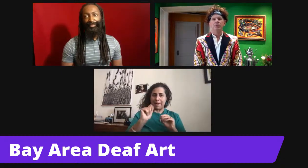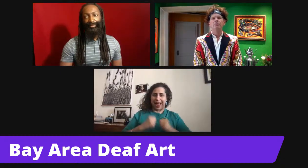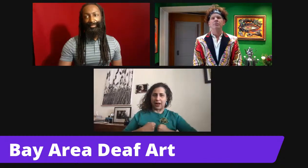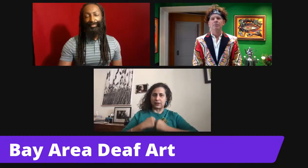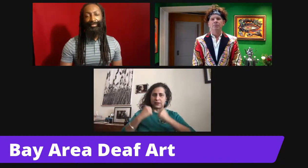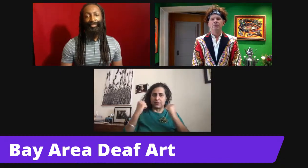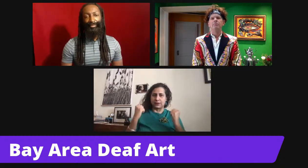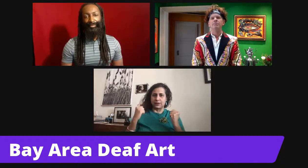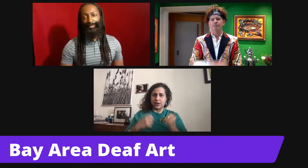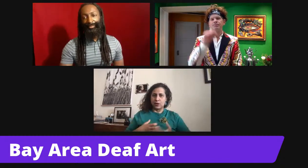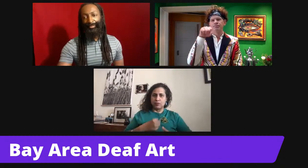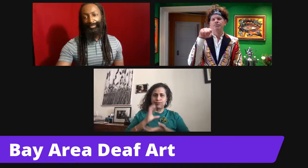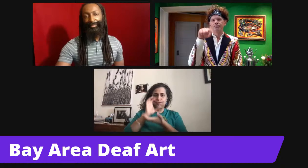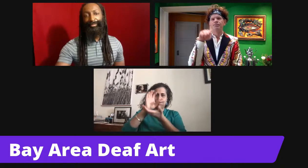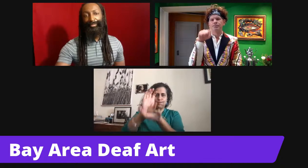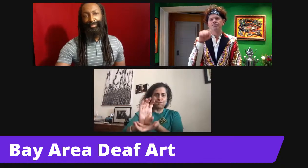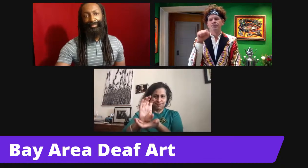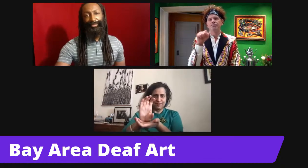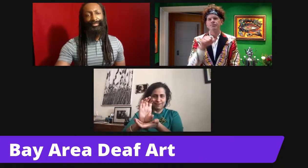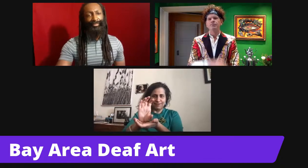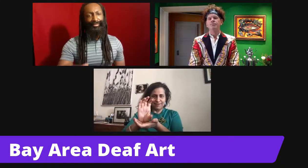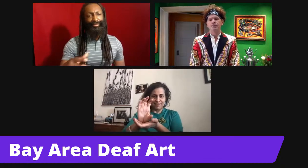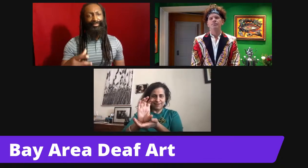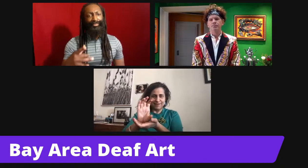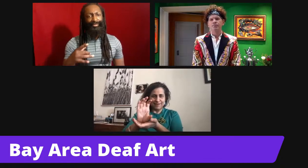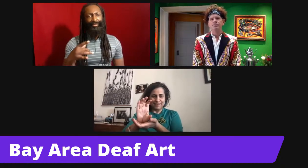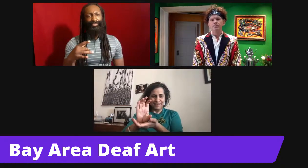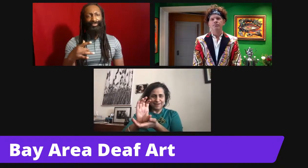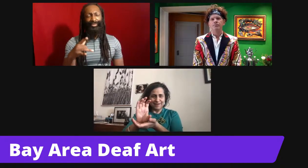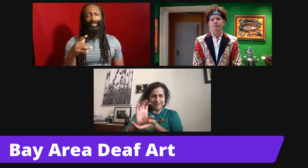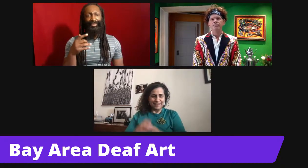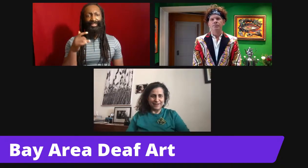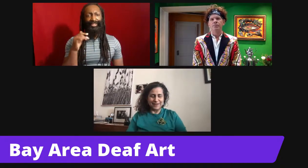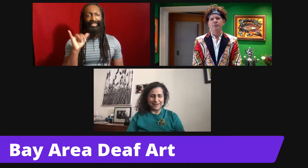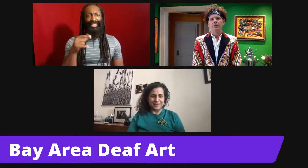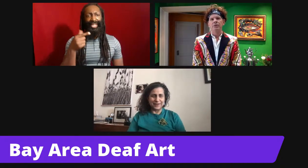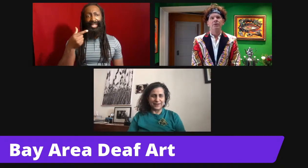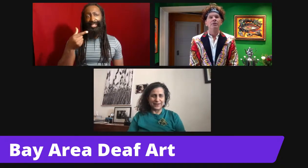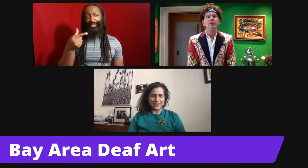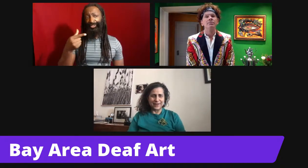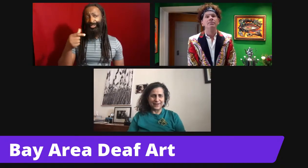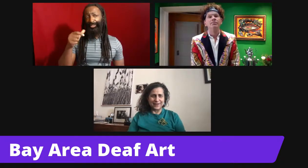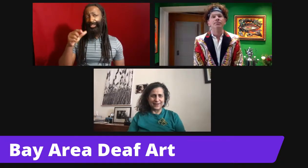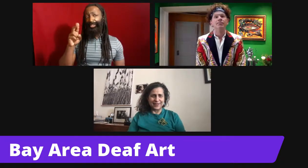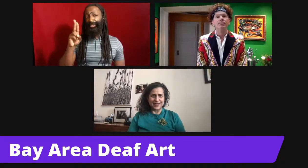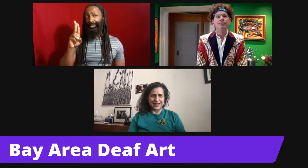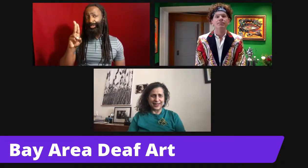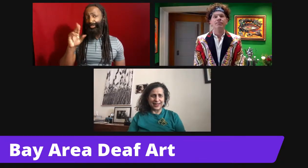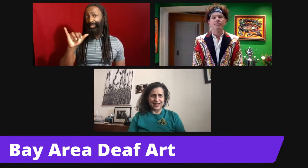their life through their art, to be able to put themselves out on the stage like that,